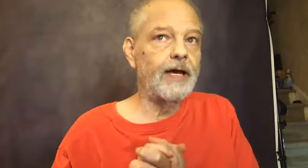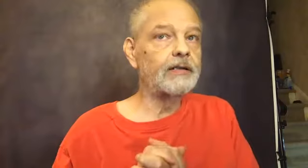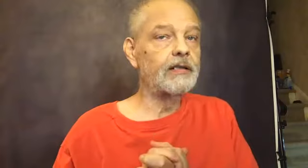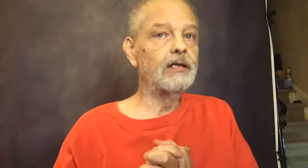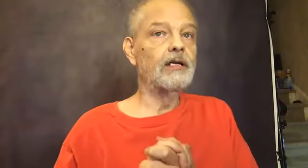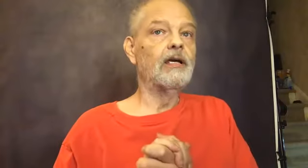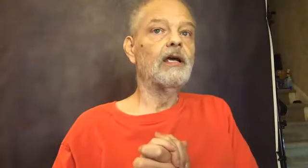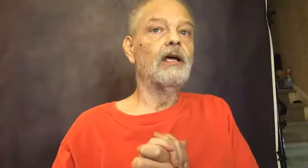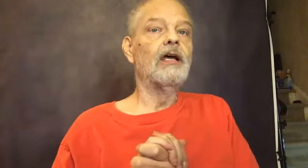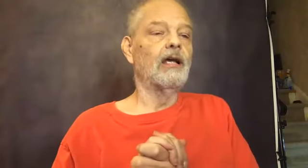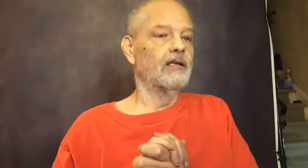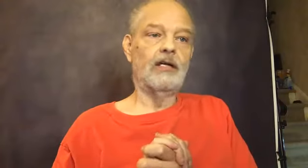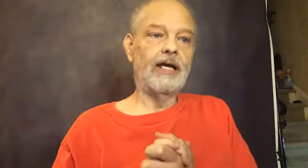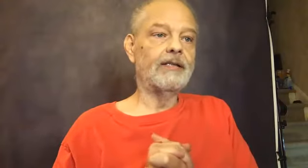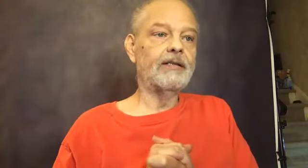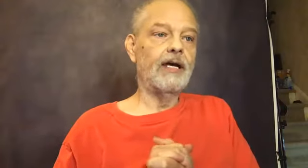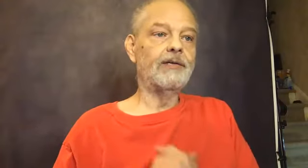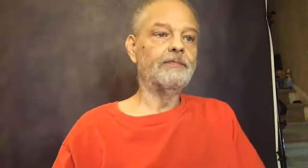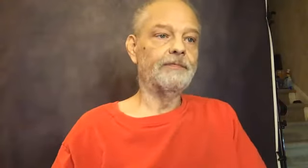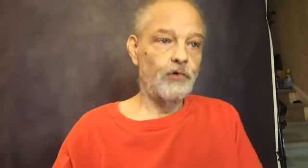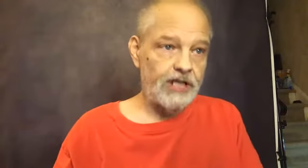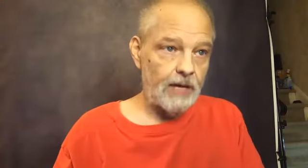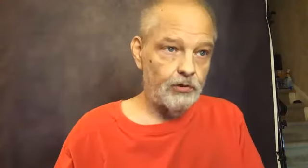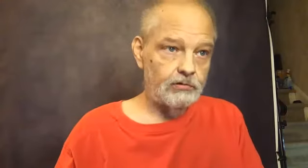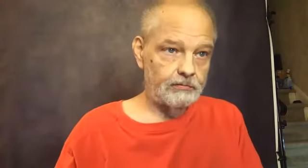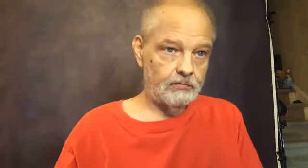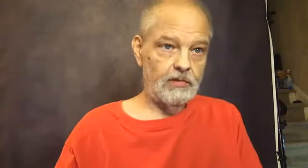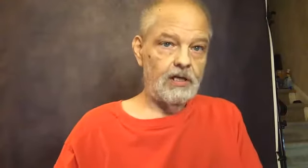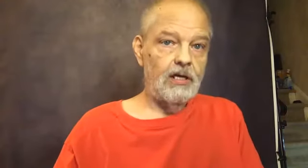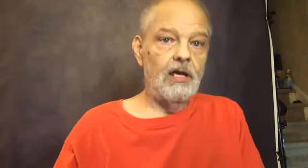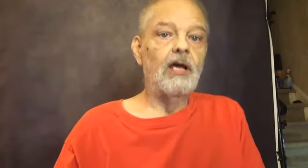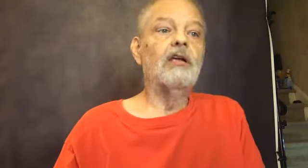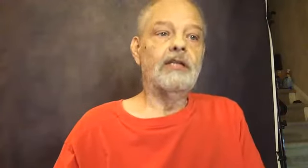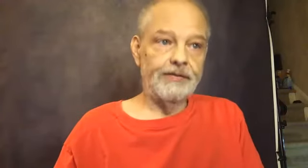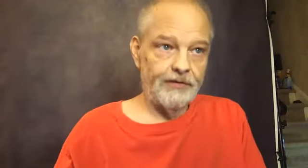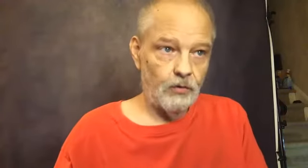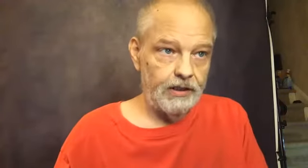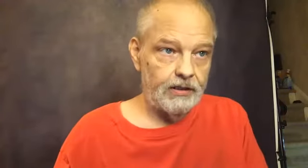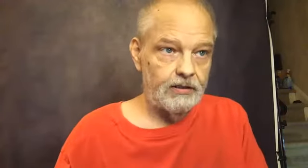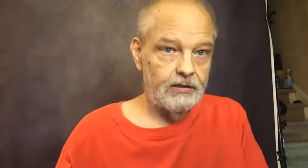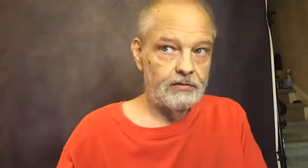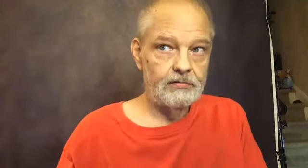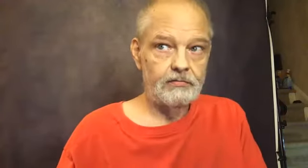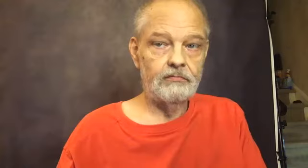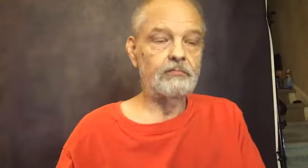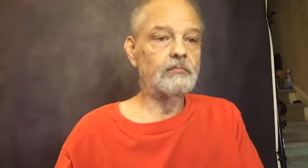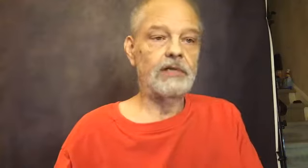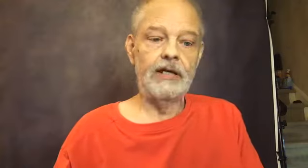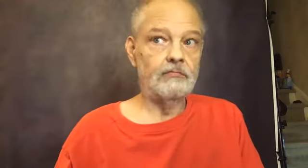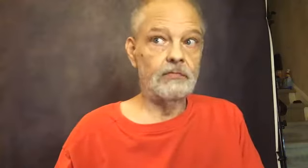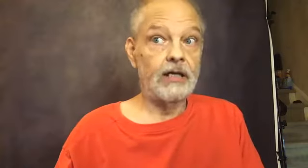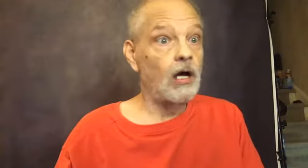fact. I can't deny it. For example, days of the week and